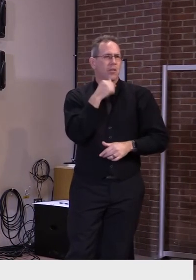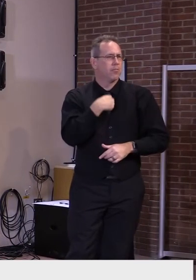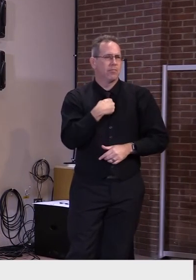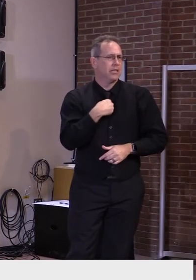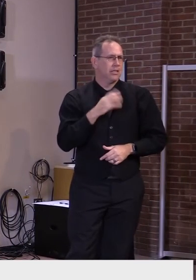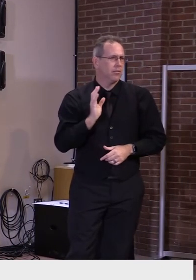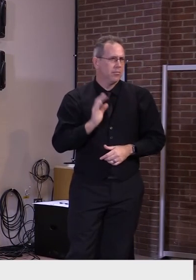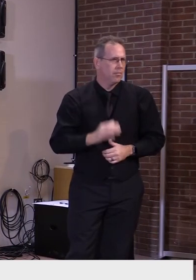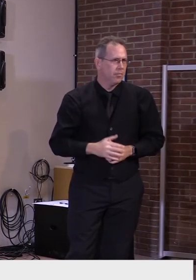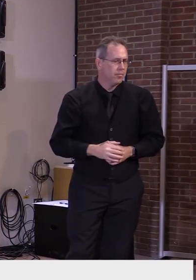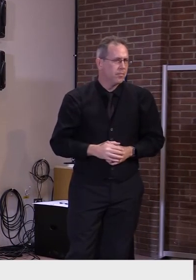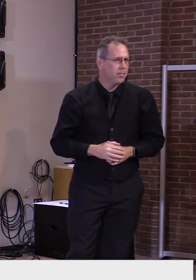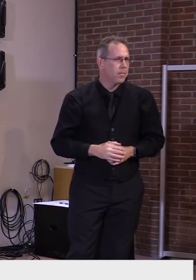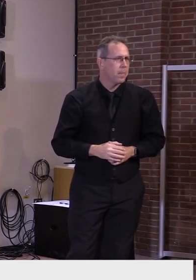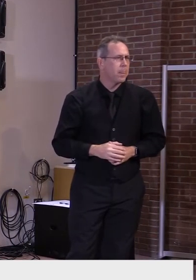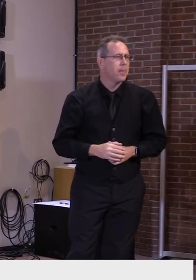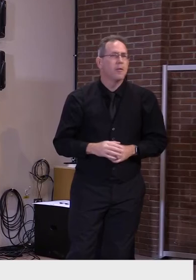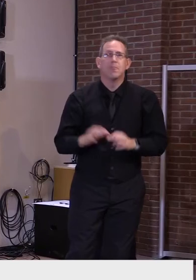That's all, thank you.